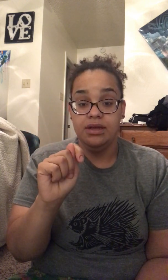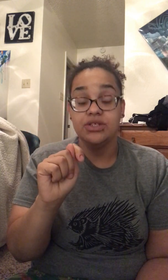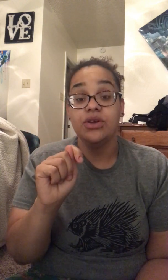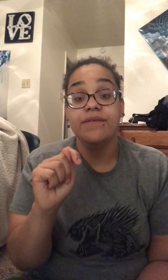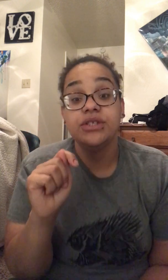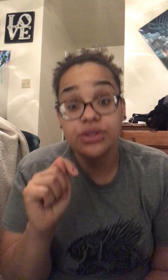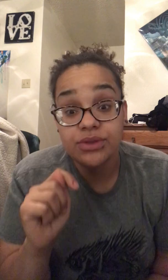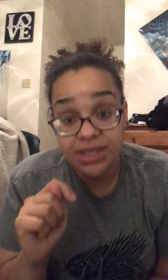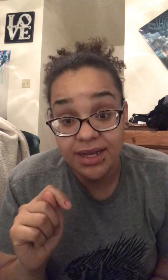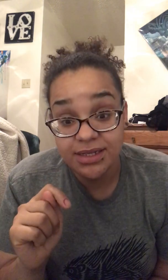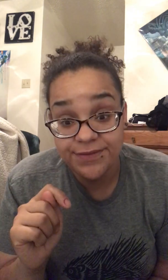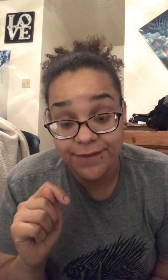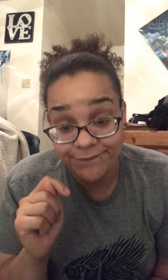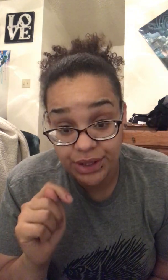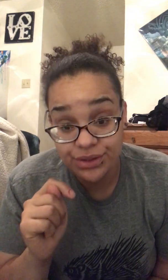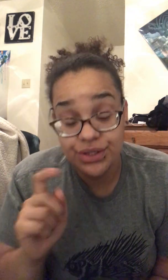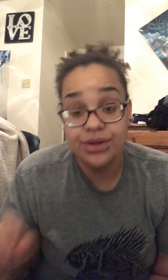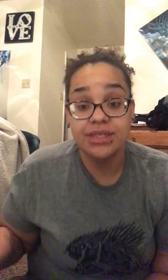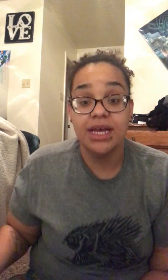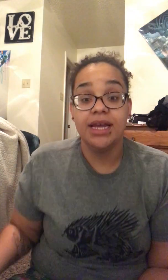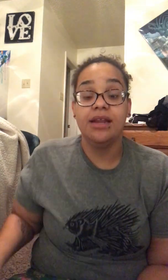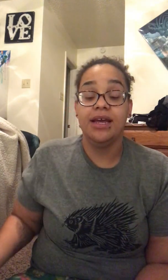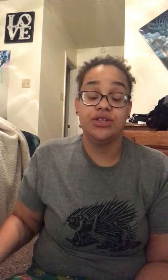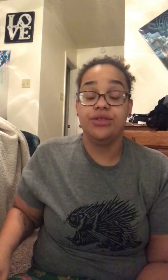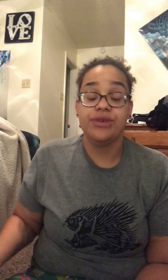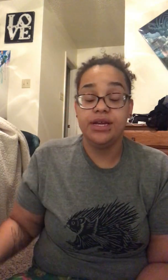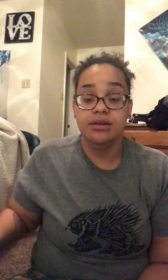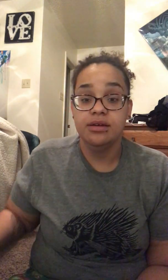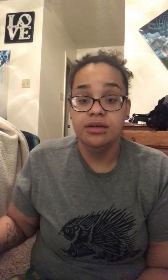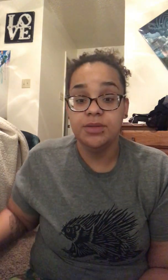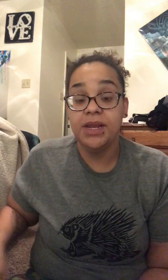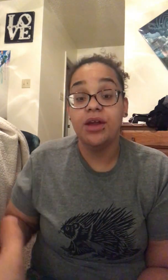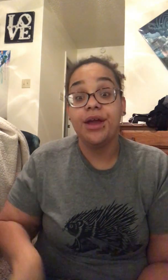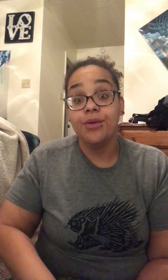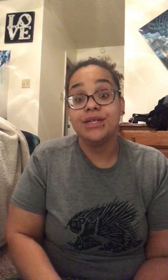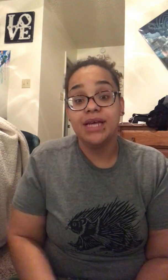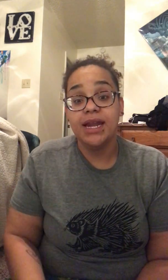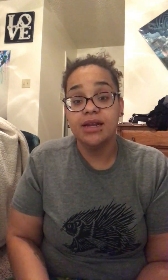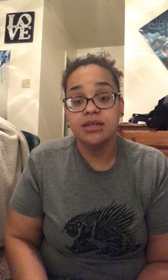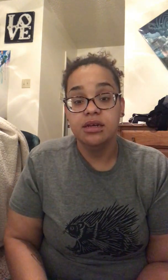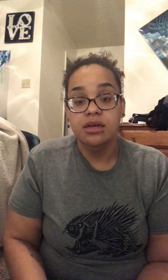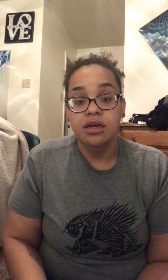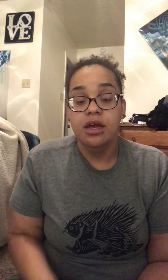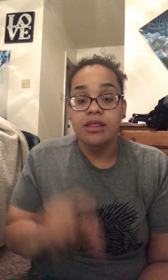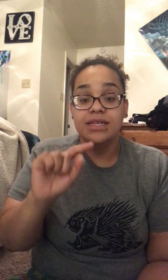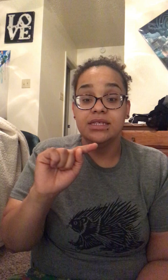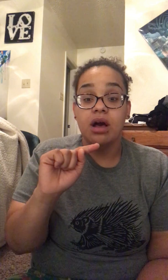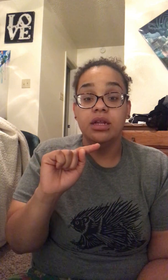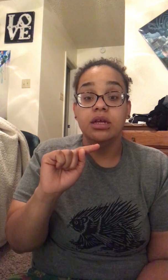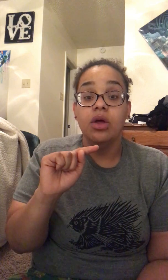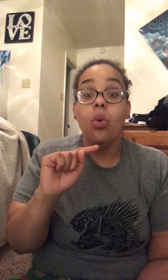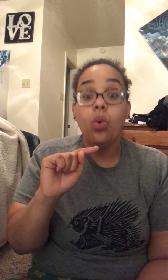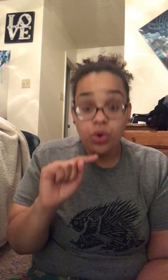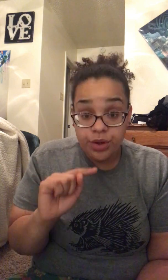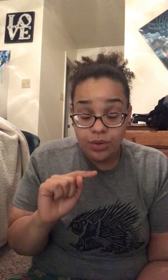So you have two signs for first. You can sign, actually three, depending on how you want to sign it. This is called an ordinal